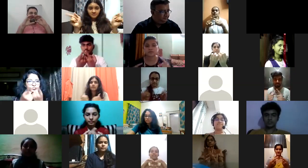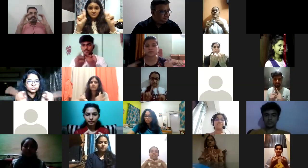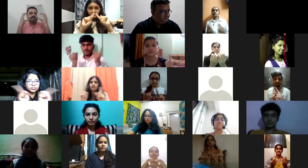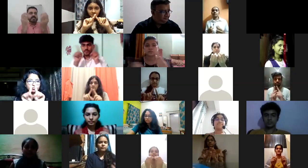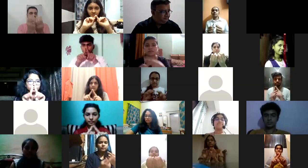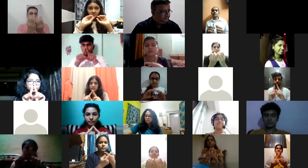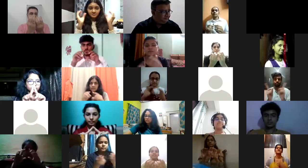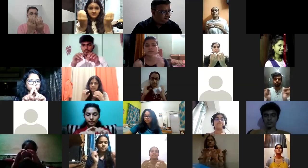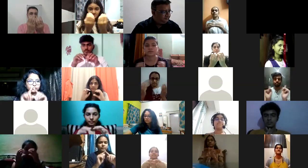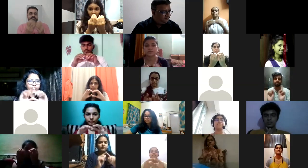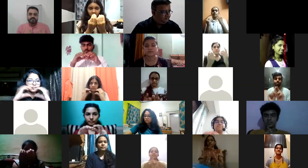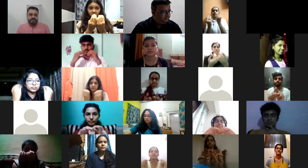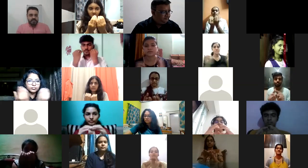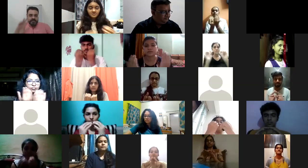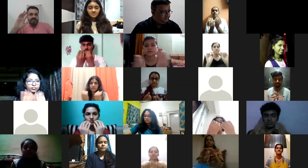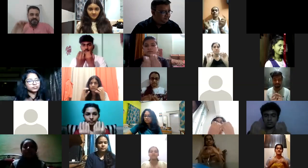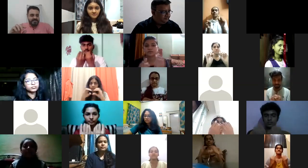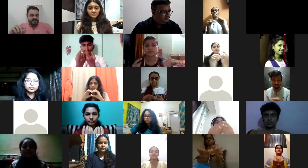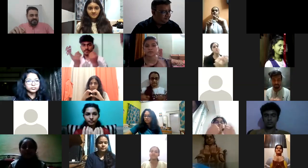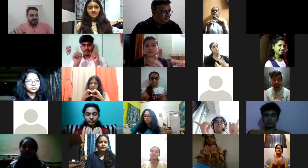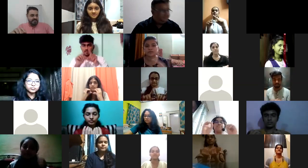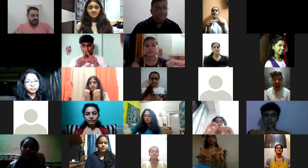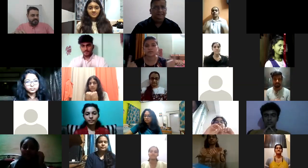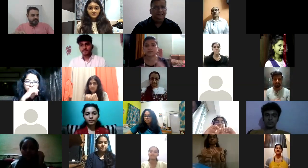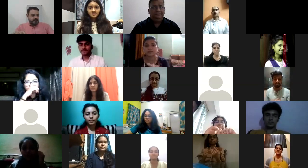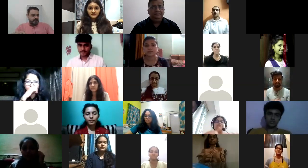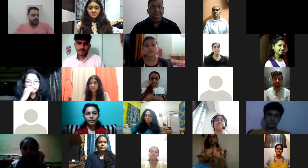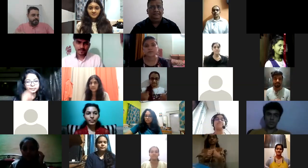this is the class. Got it? Okay.